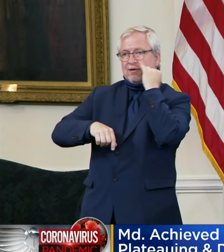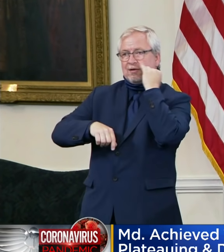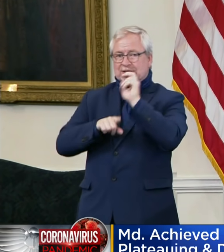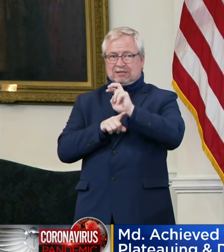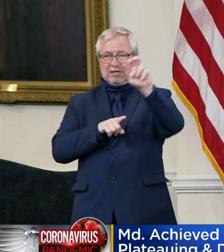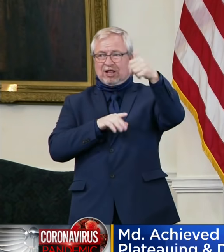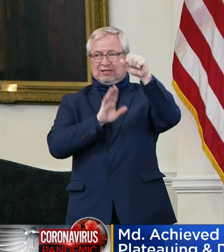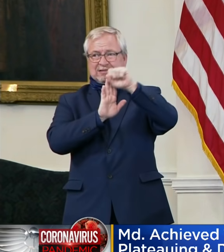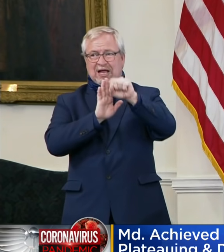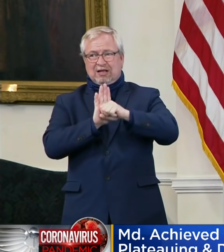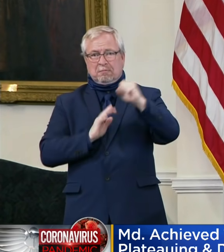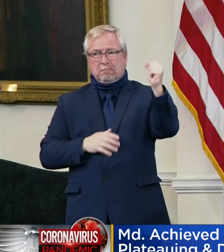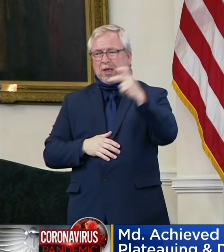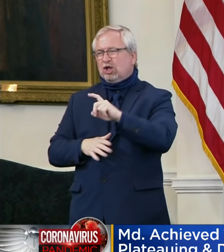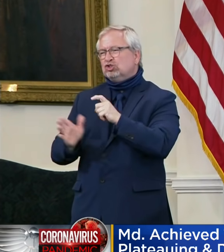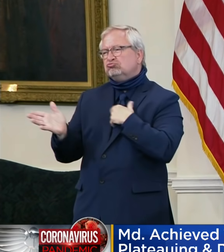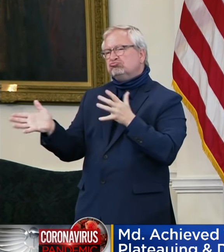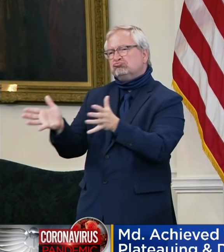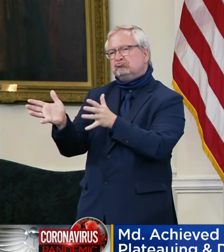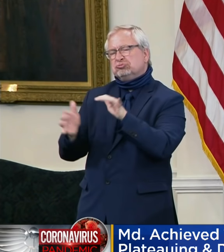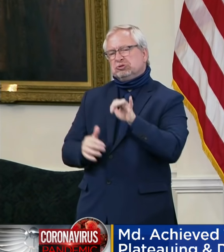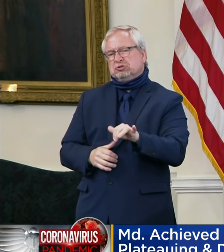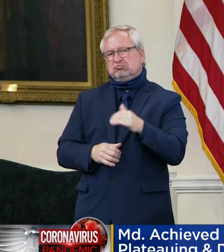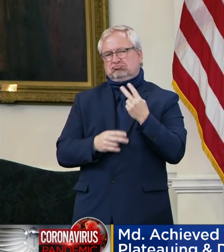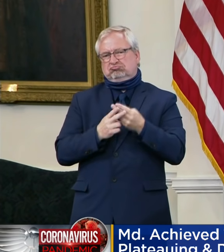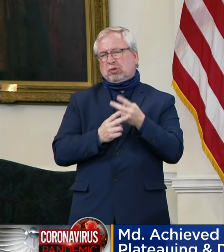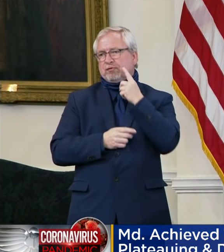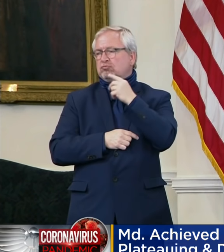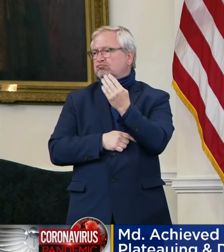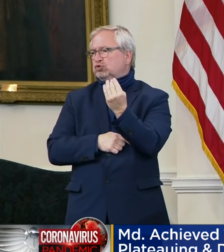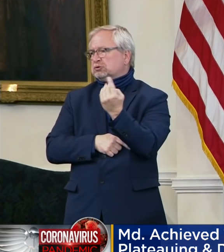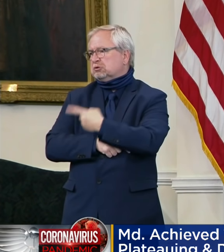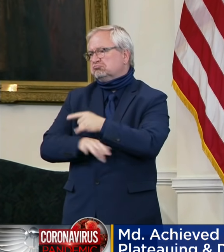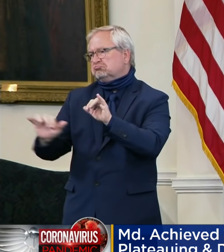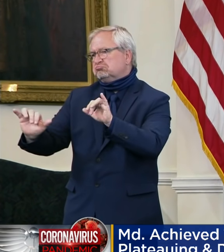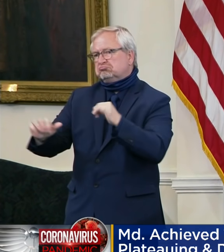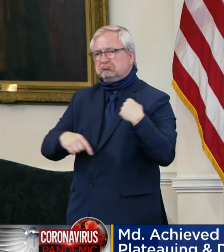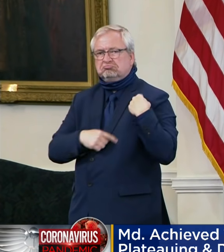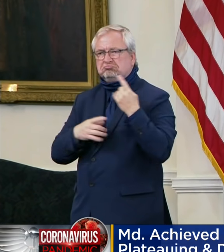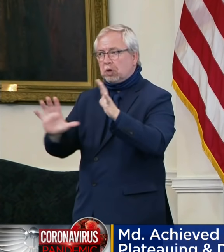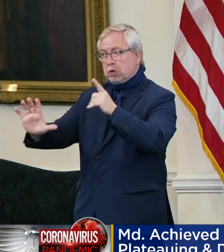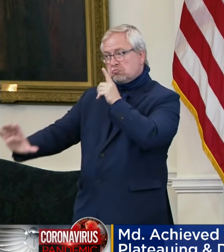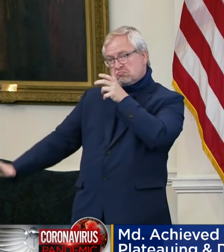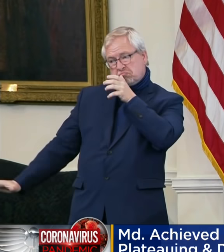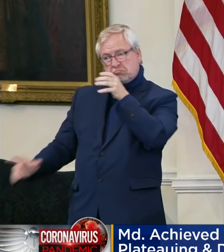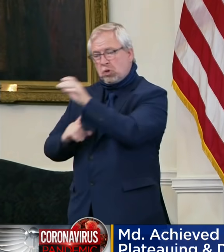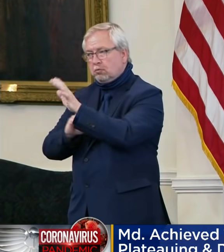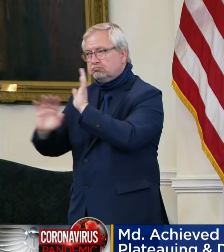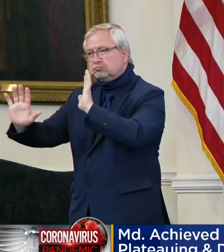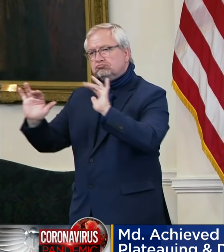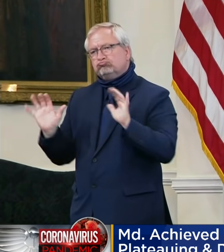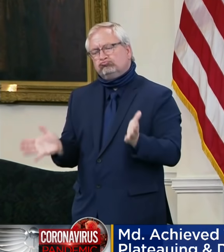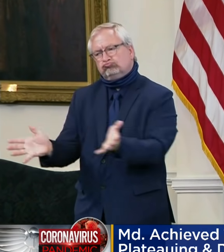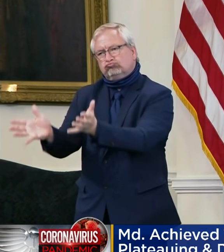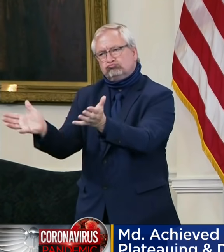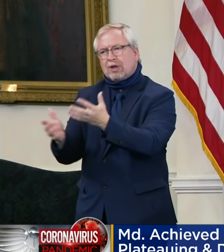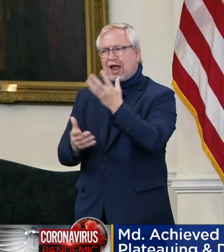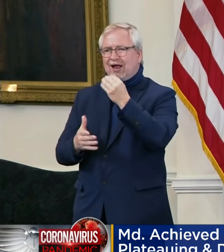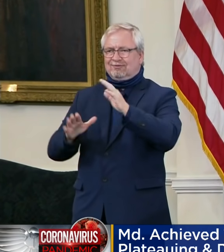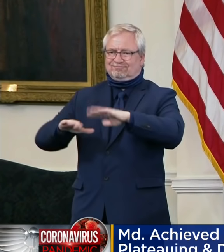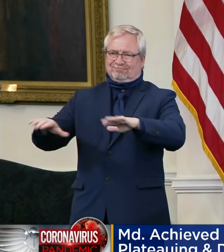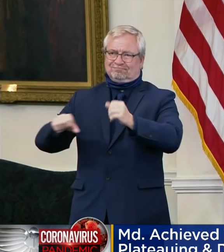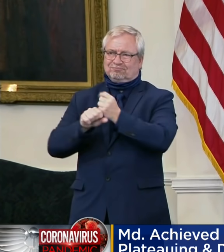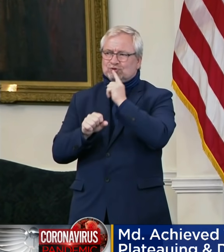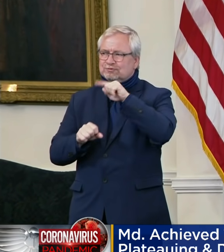should consider quarantining, so that it was never part of an order. We're still asking people to exercise caution and good judgment, but it